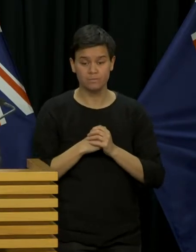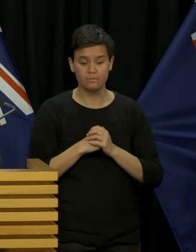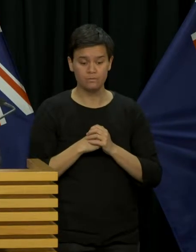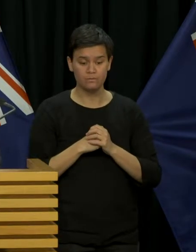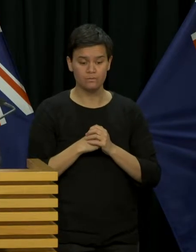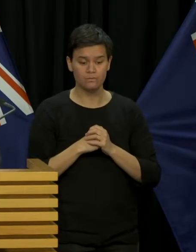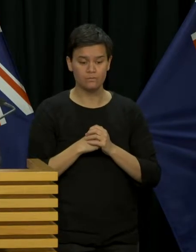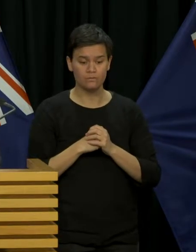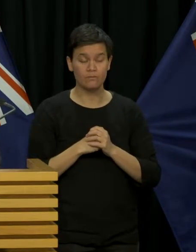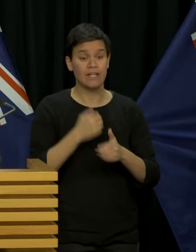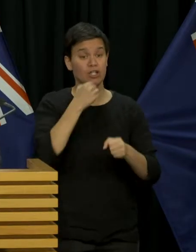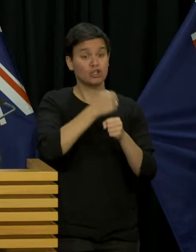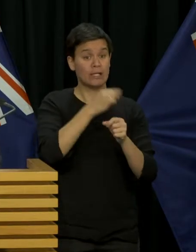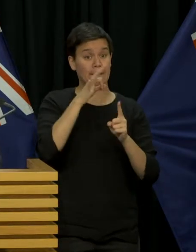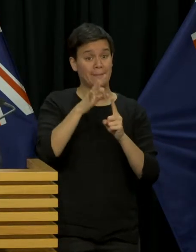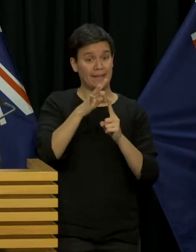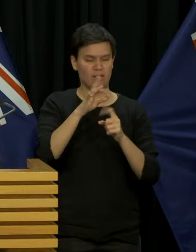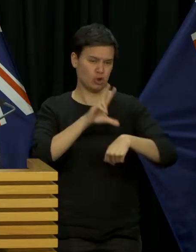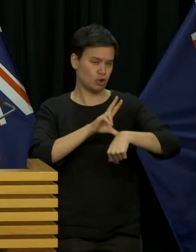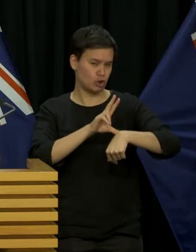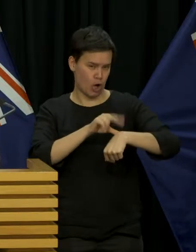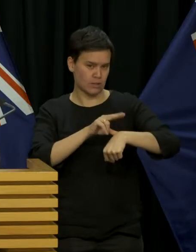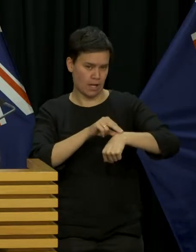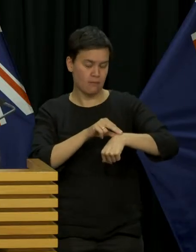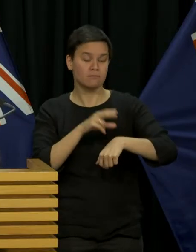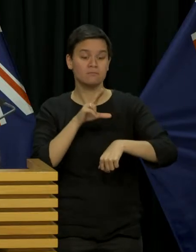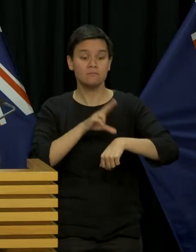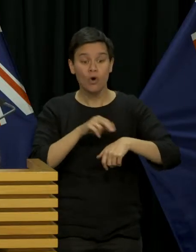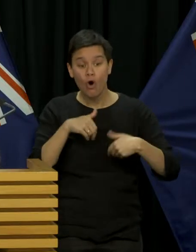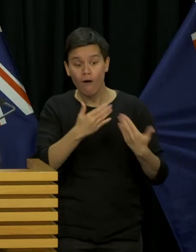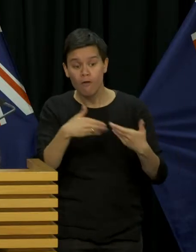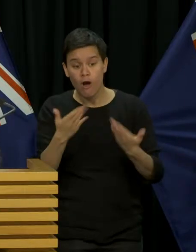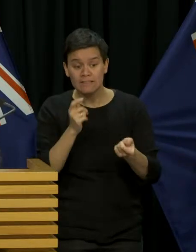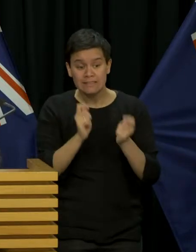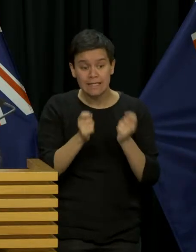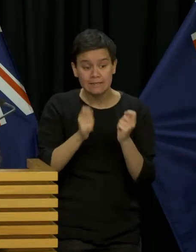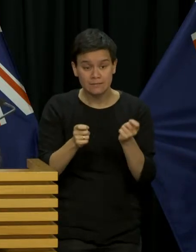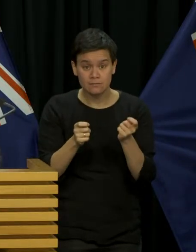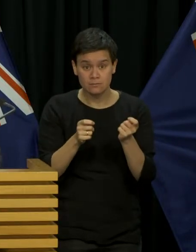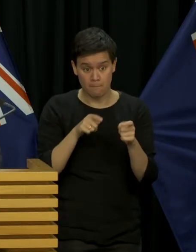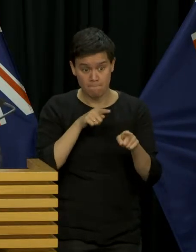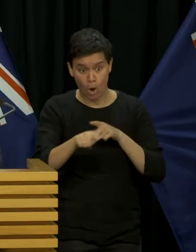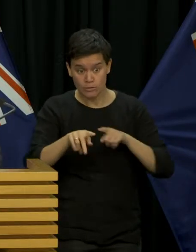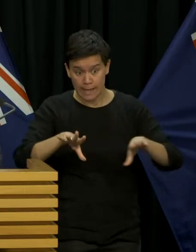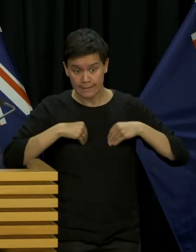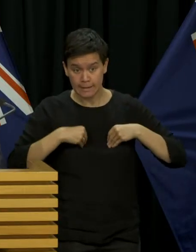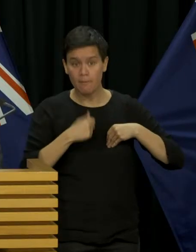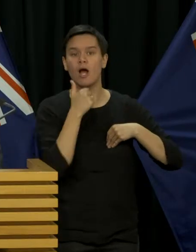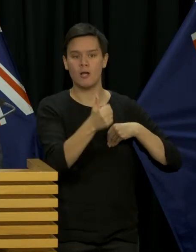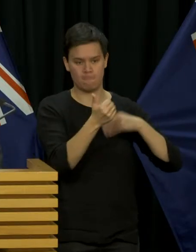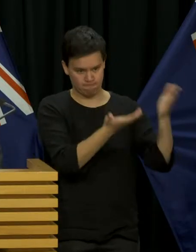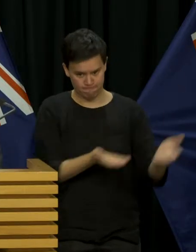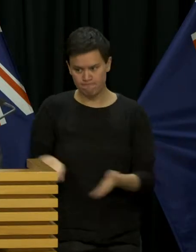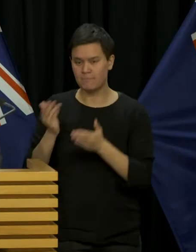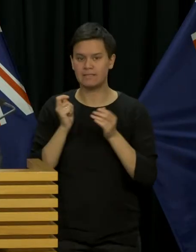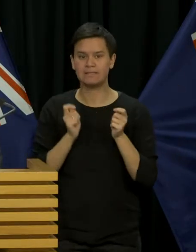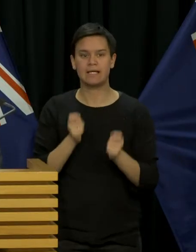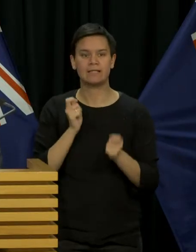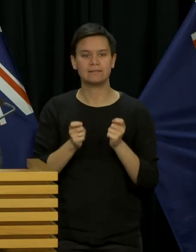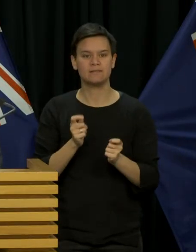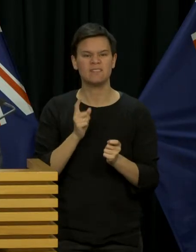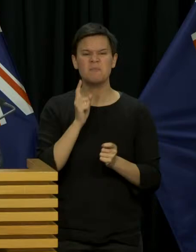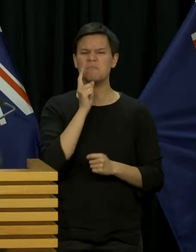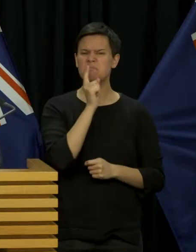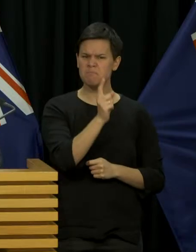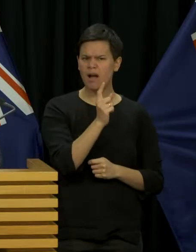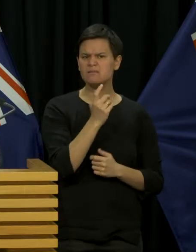Generally, about half of GPs said that pretty much everyone they were offering a test to was accepting that, and that's encouraging. But there was